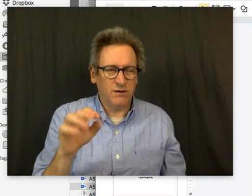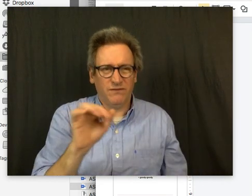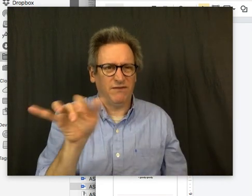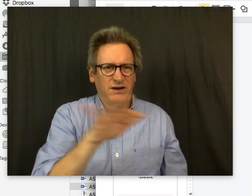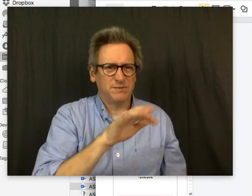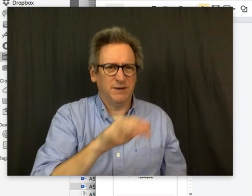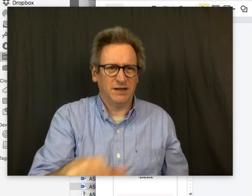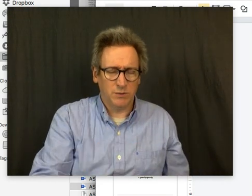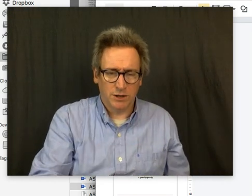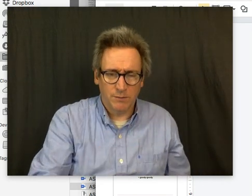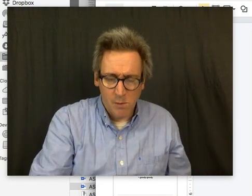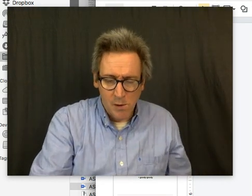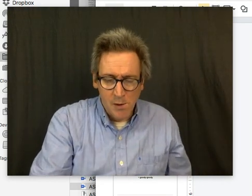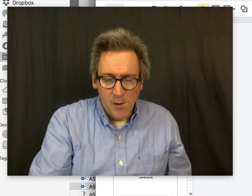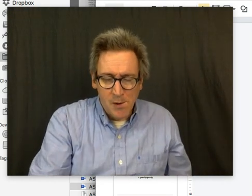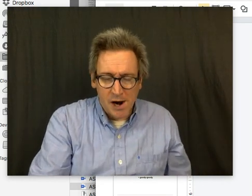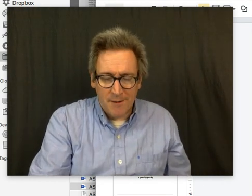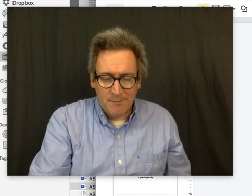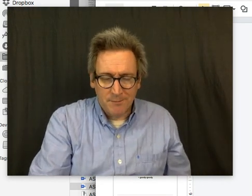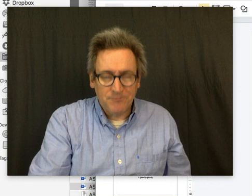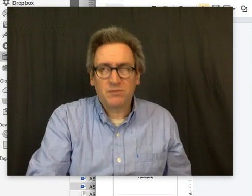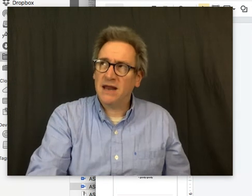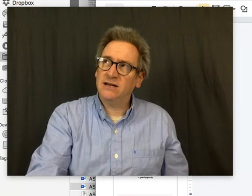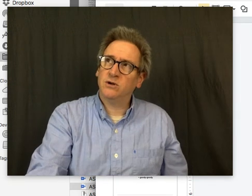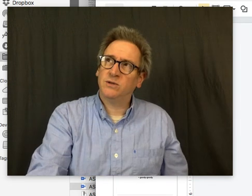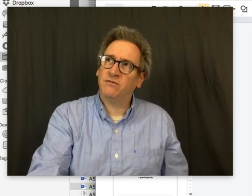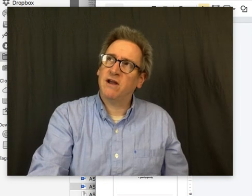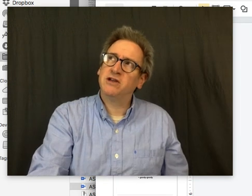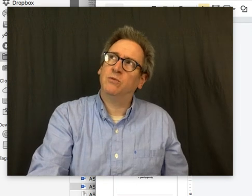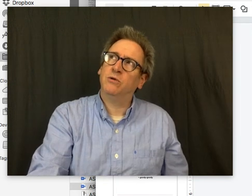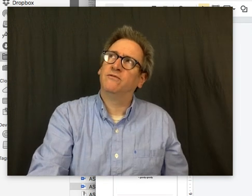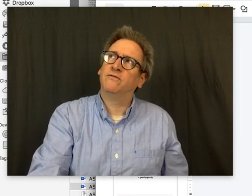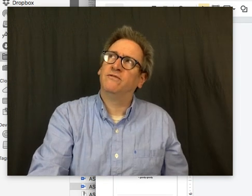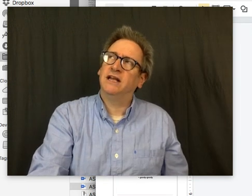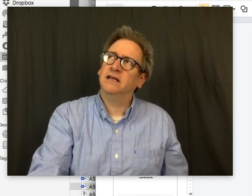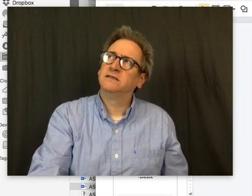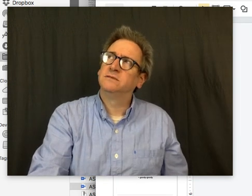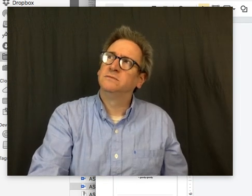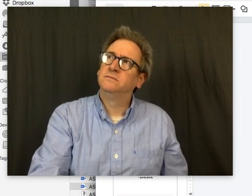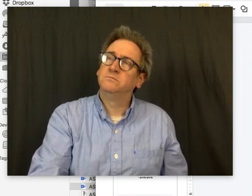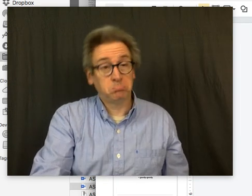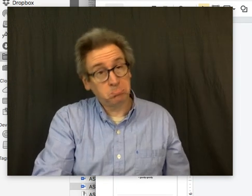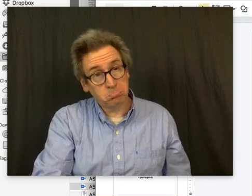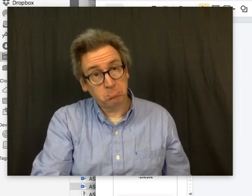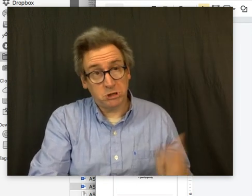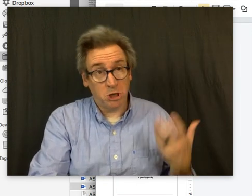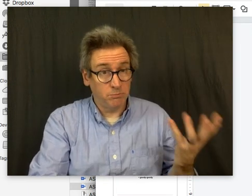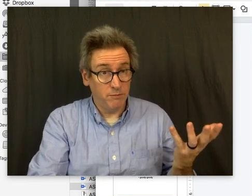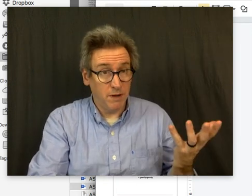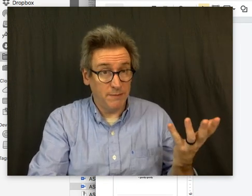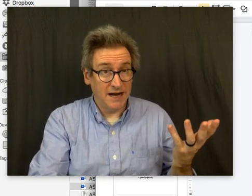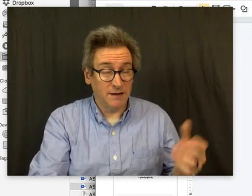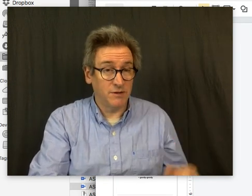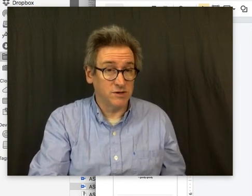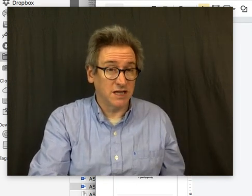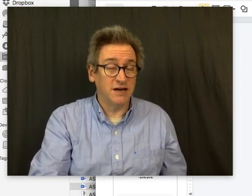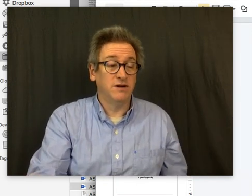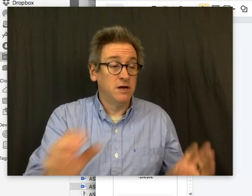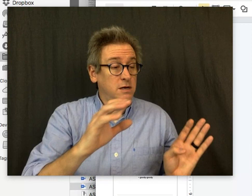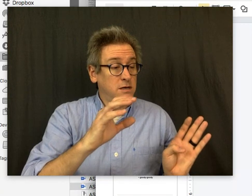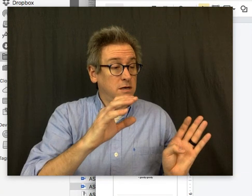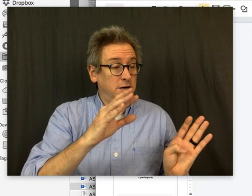I don't know if they finger spell, it's weird. And I don't know what the French word for funny is. So maybe that can, there's a